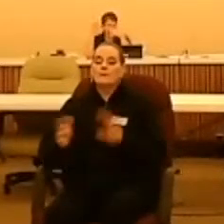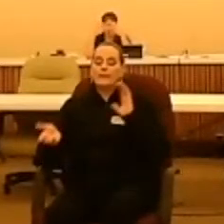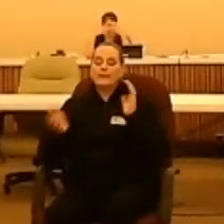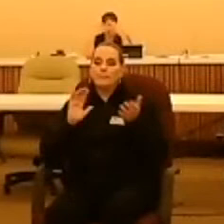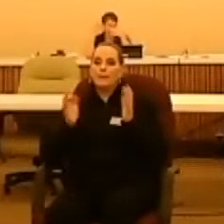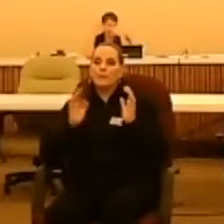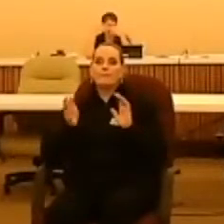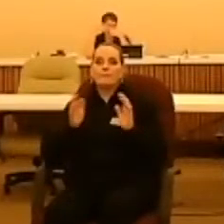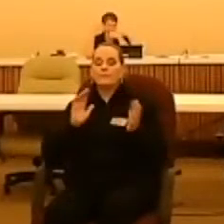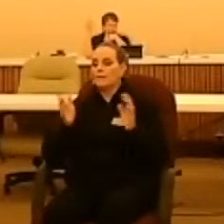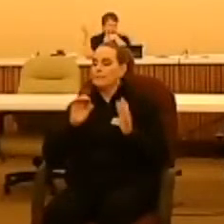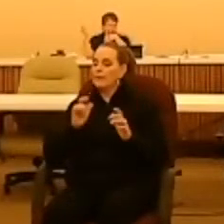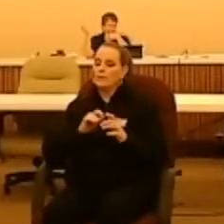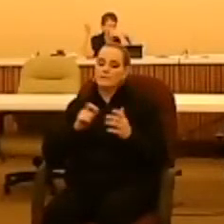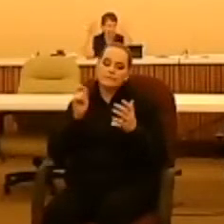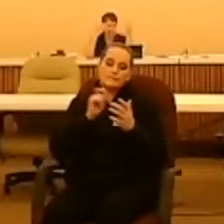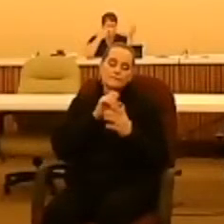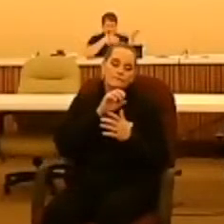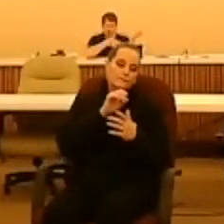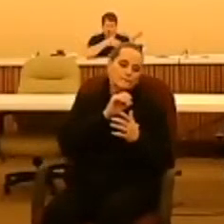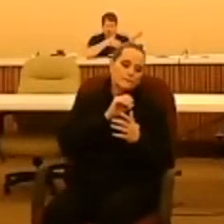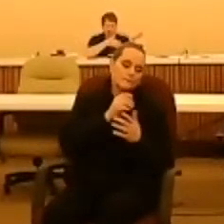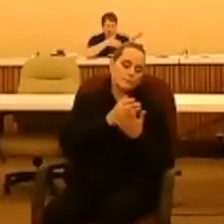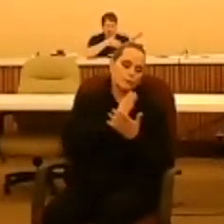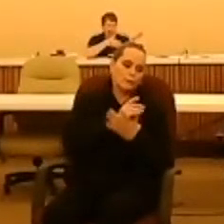comparative rights of FOIL versus